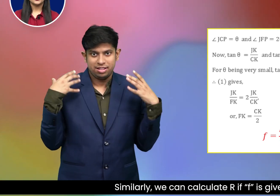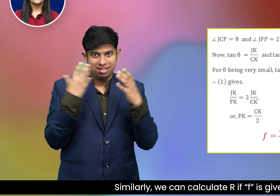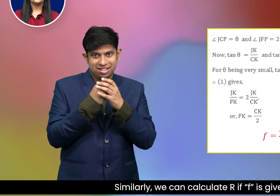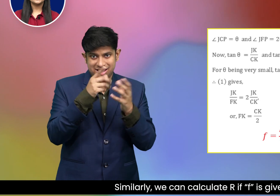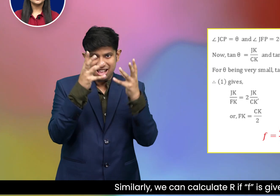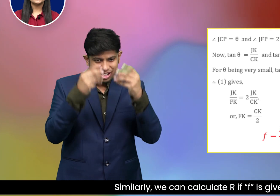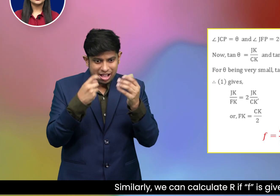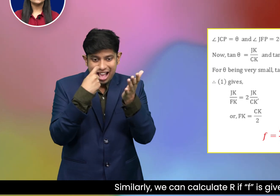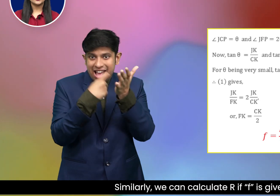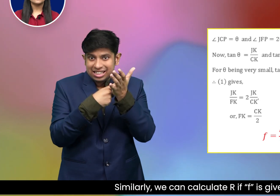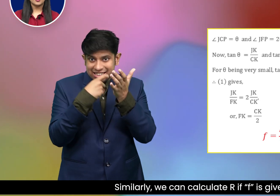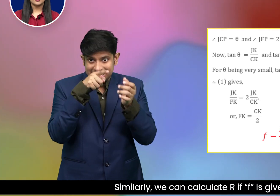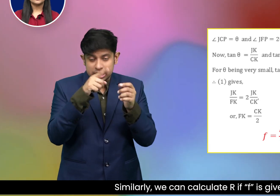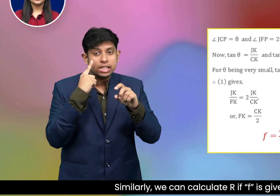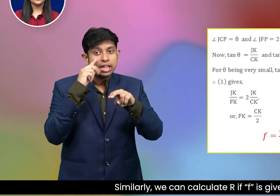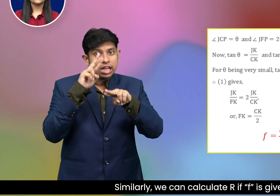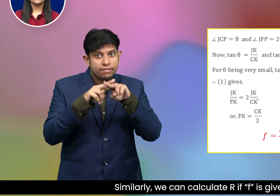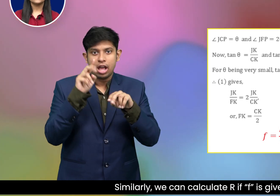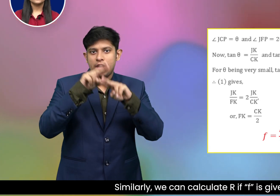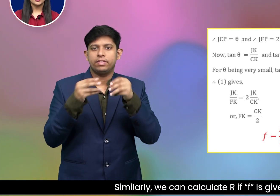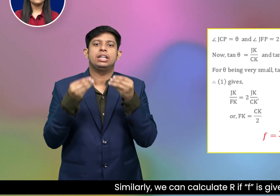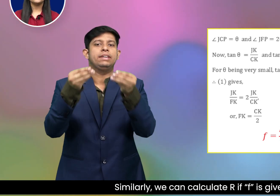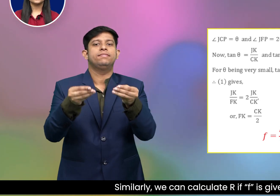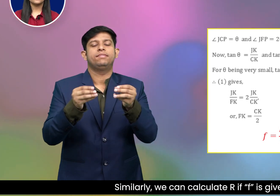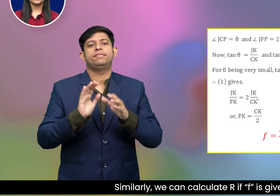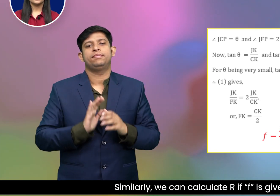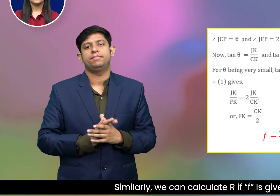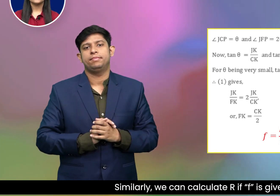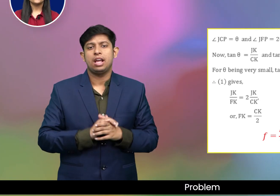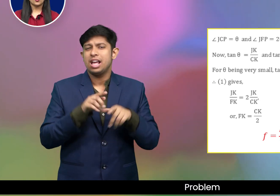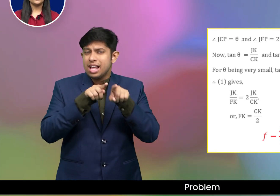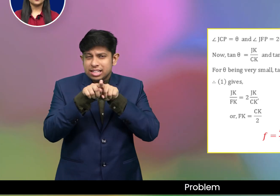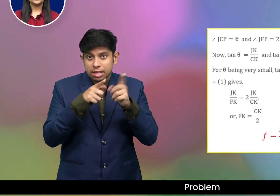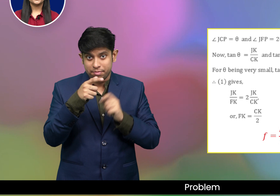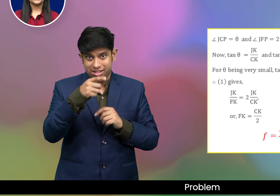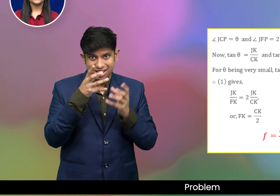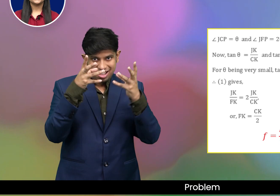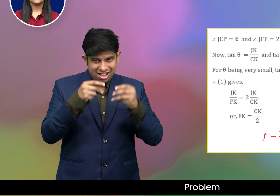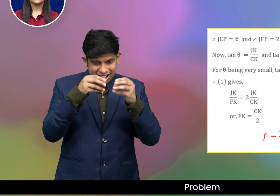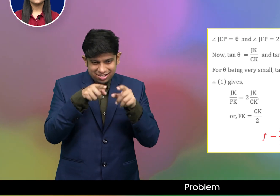Similarly, we can calculate R if f is given. Problem: